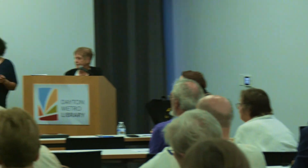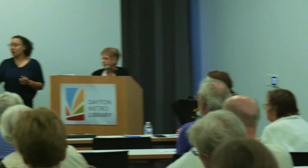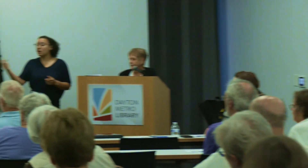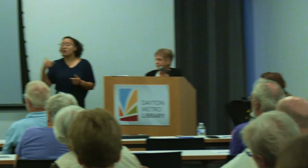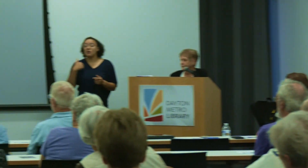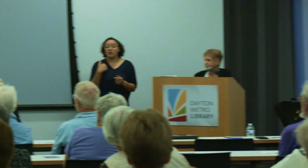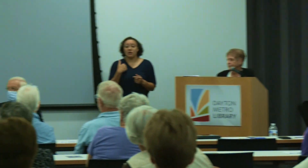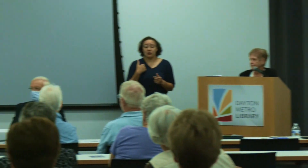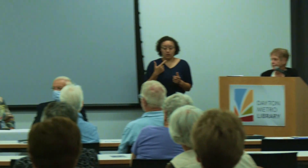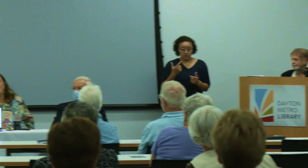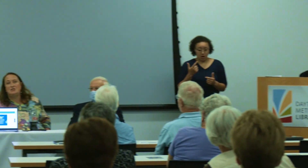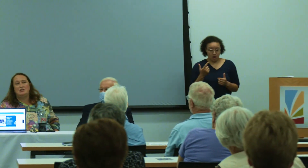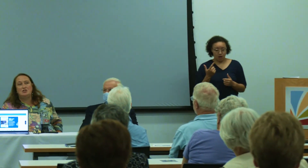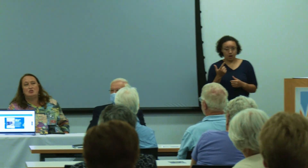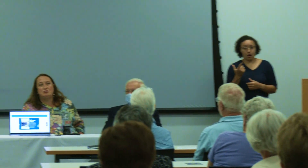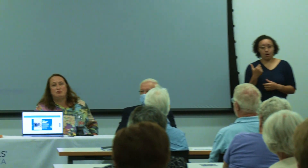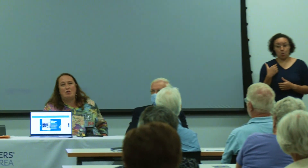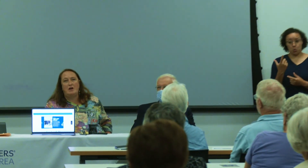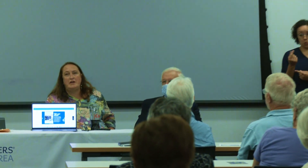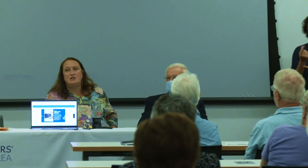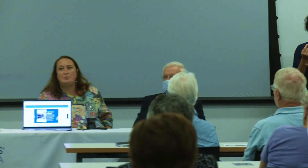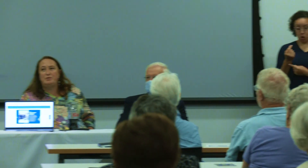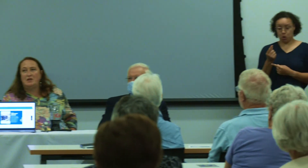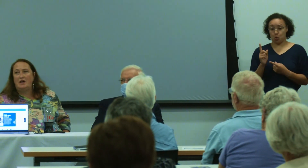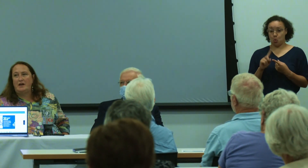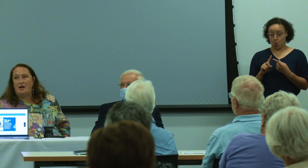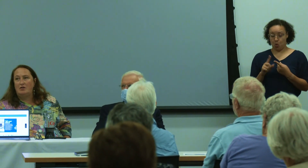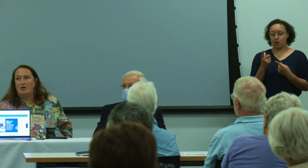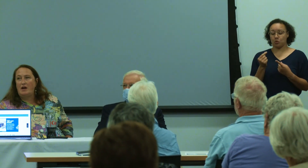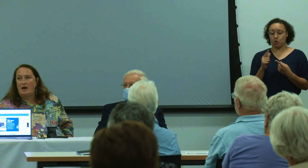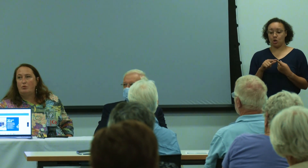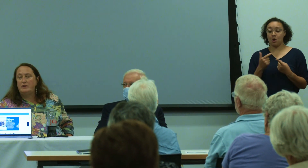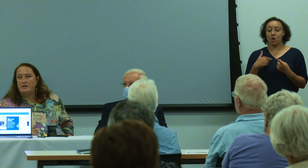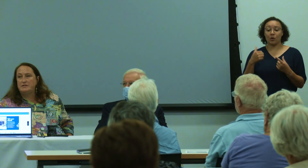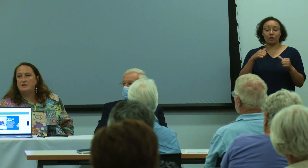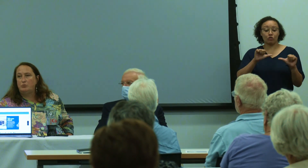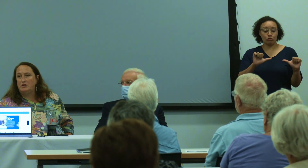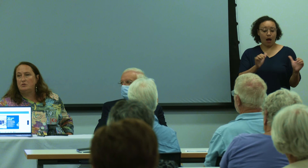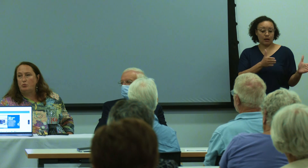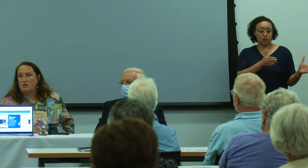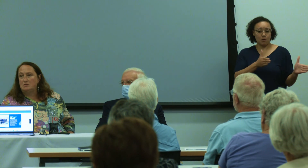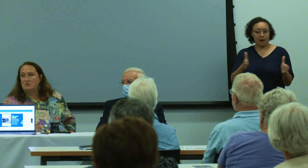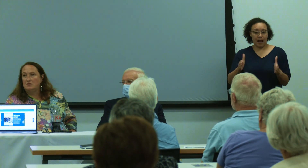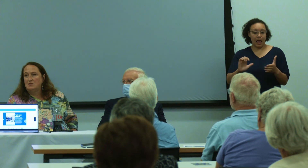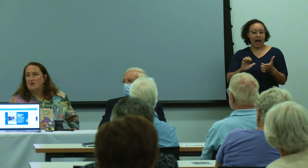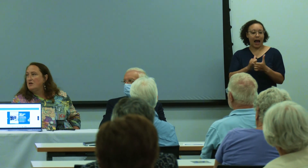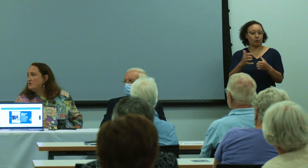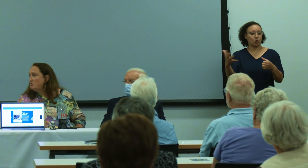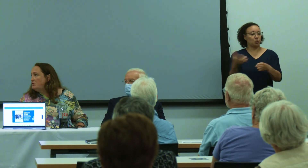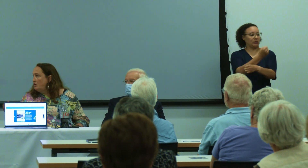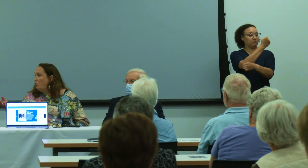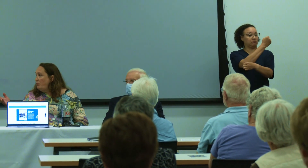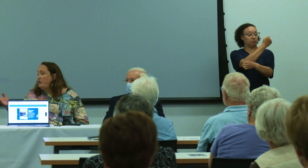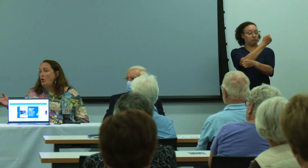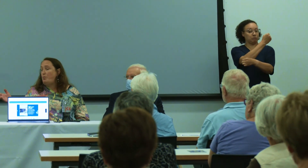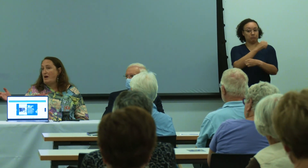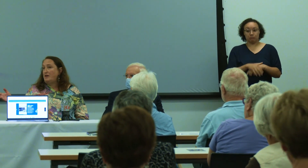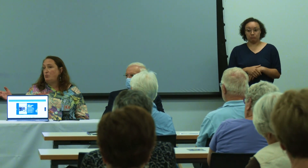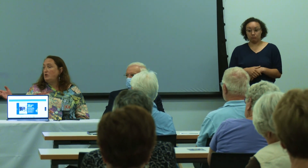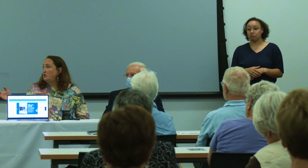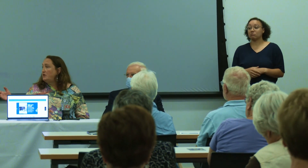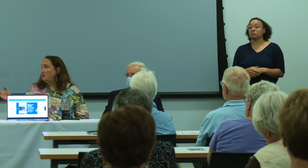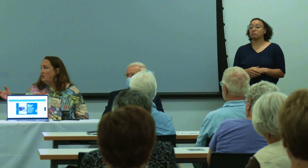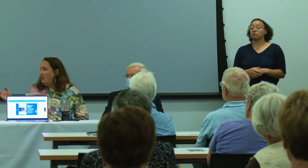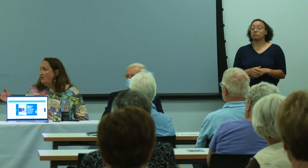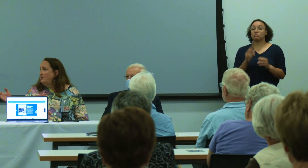that we're doing is actually trying to plot out how it is that we do it. Because, when we go